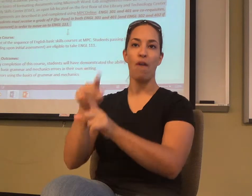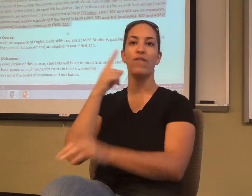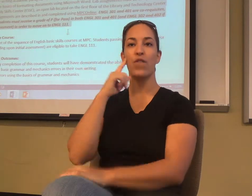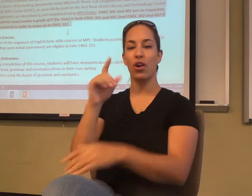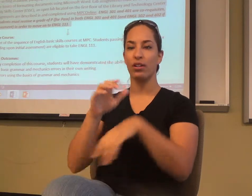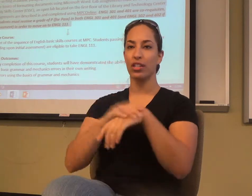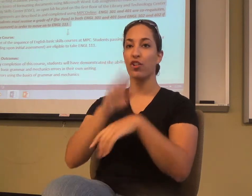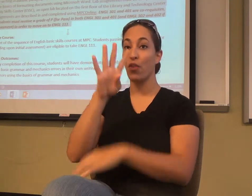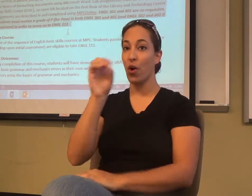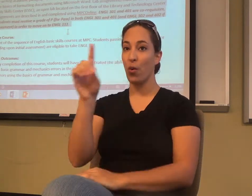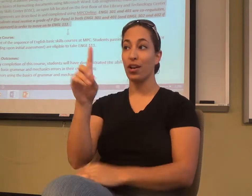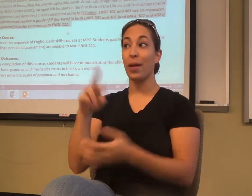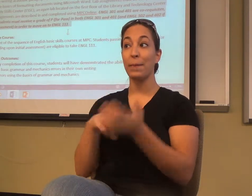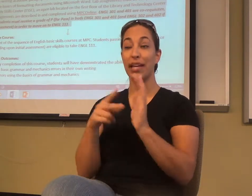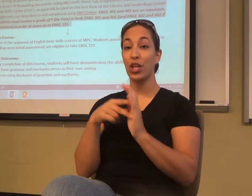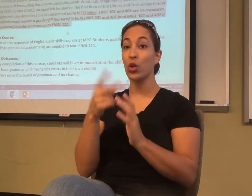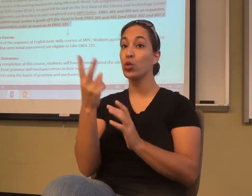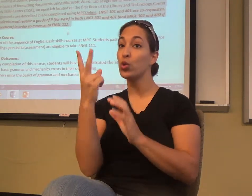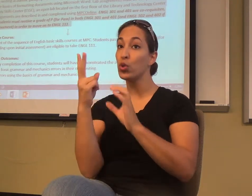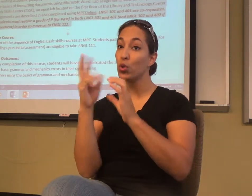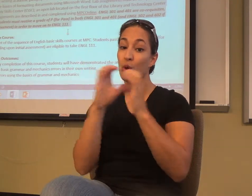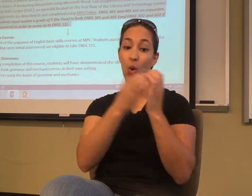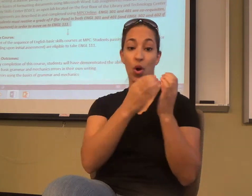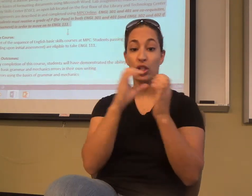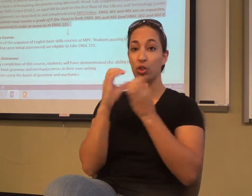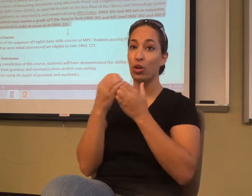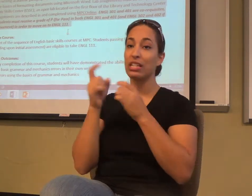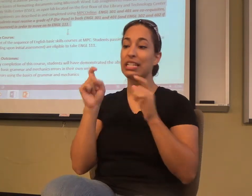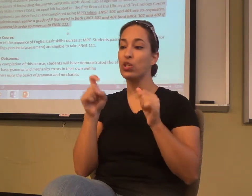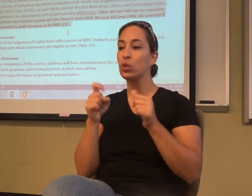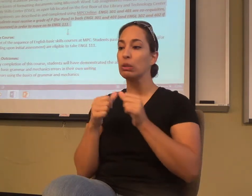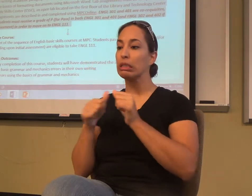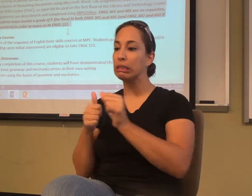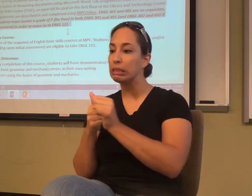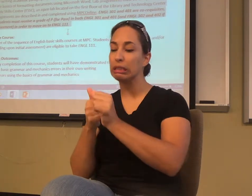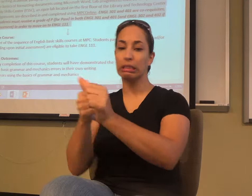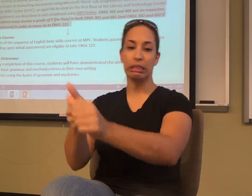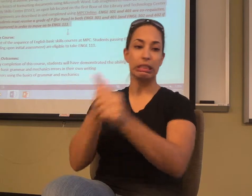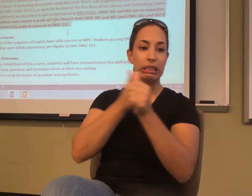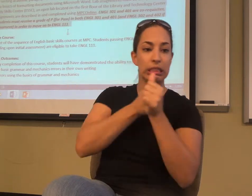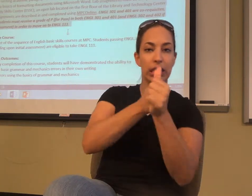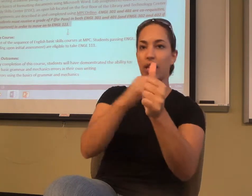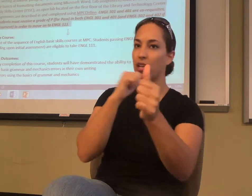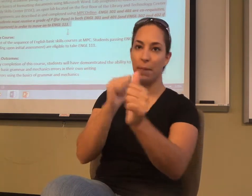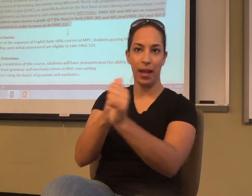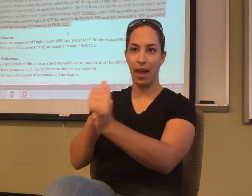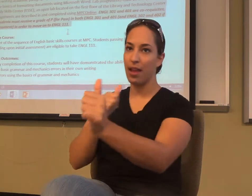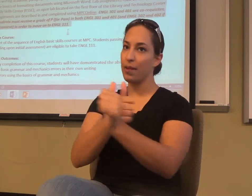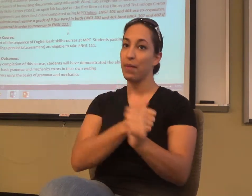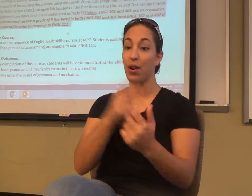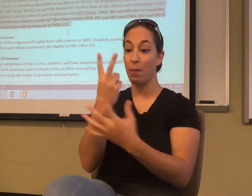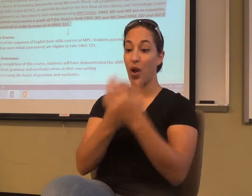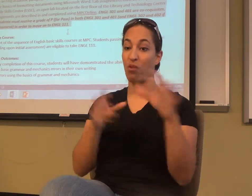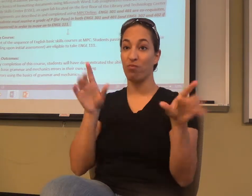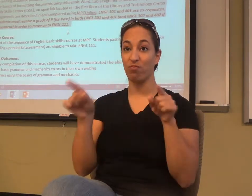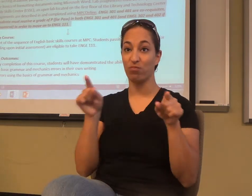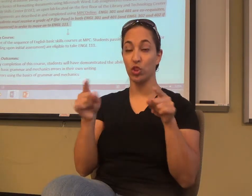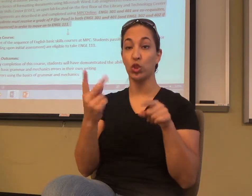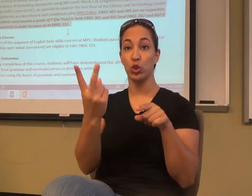2 courses essentially that you need to maintain progress in over the course of the semester. So it's 2 instructors, 2 sets